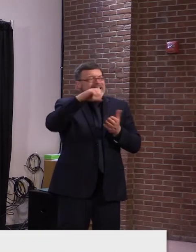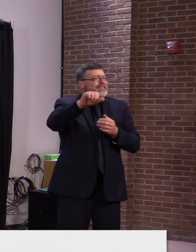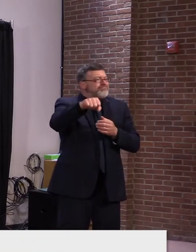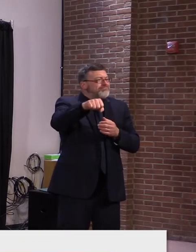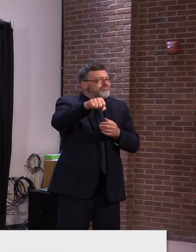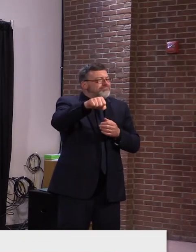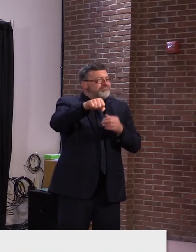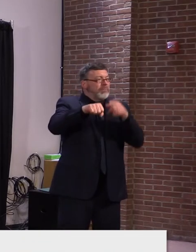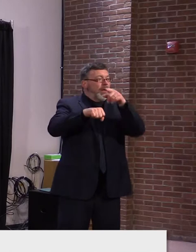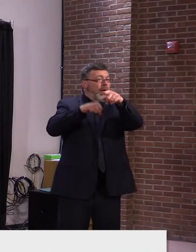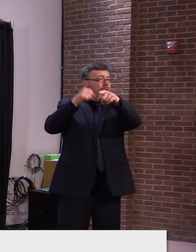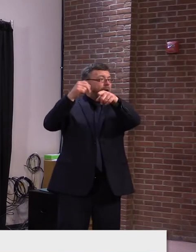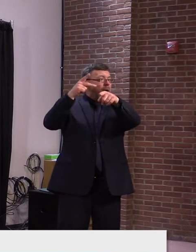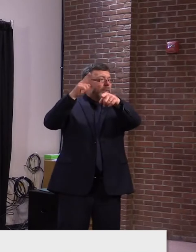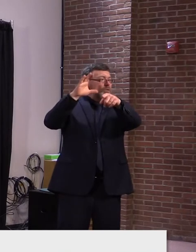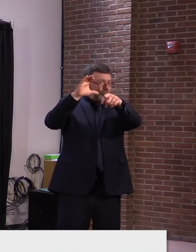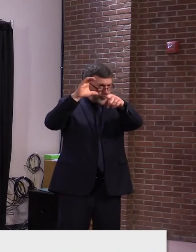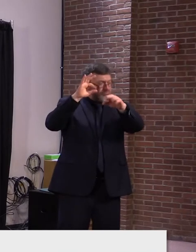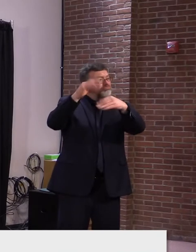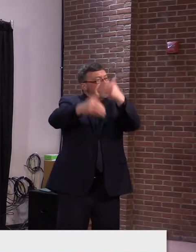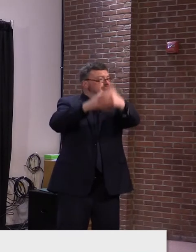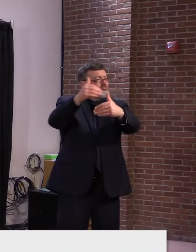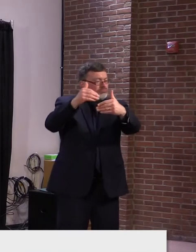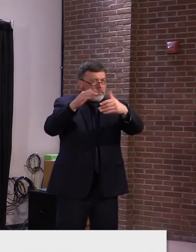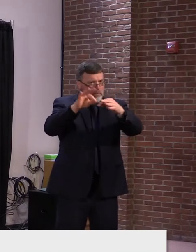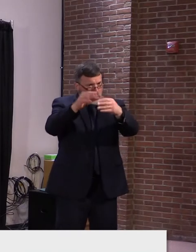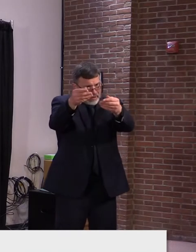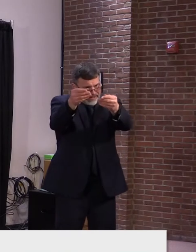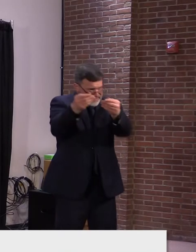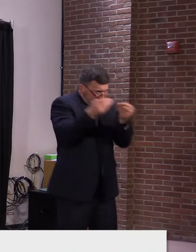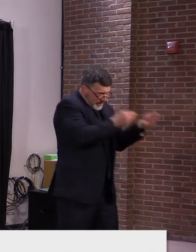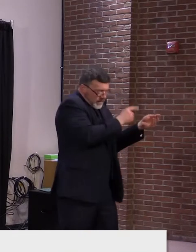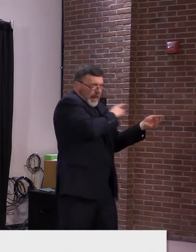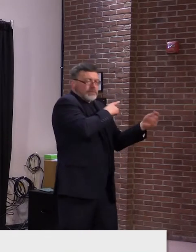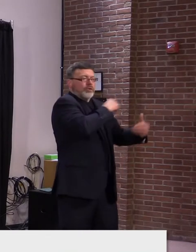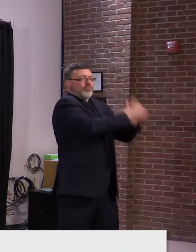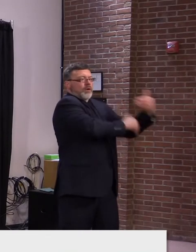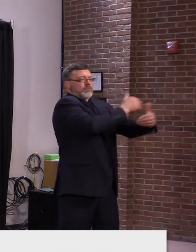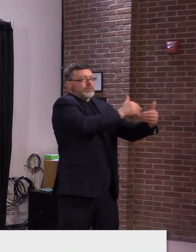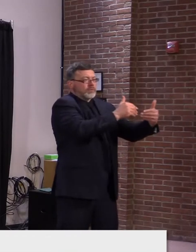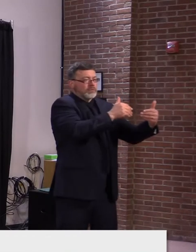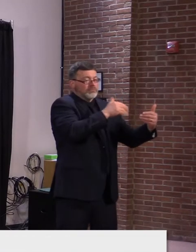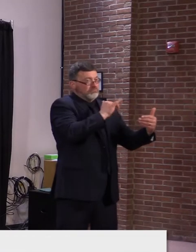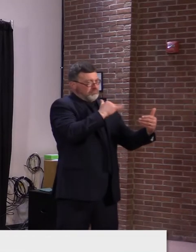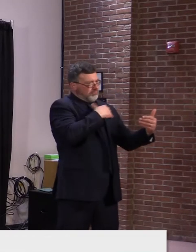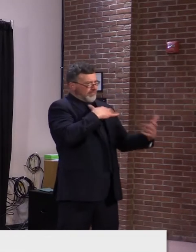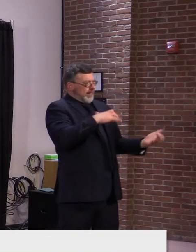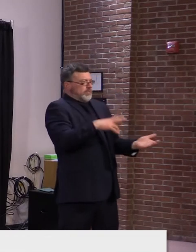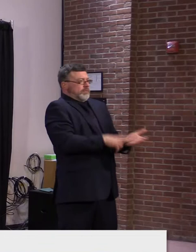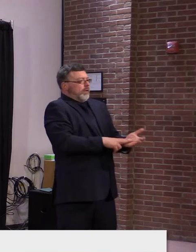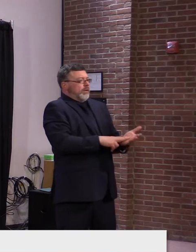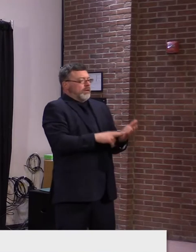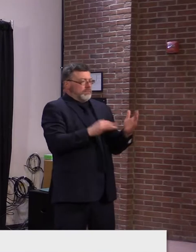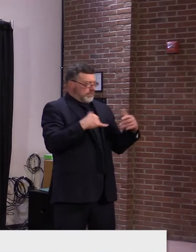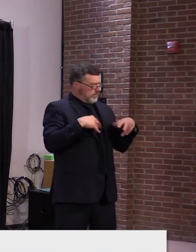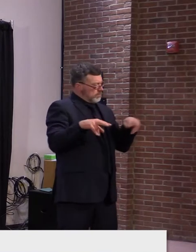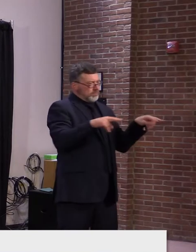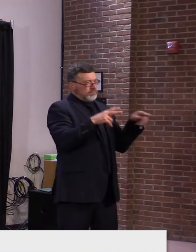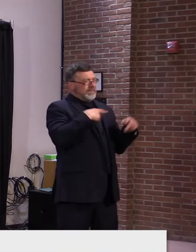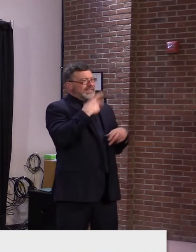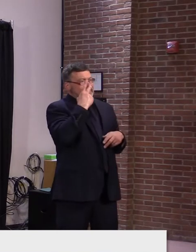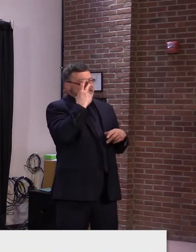there through the legislative process for a final sign off. Again, they can abdicate